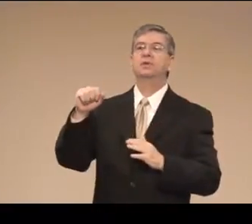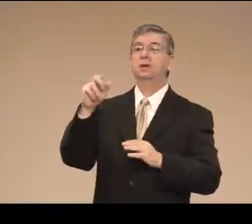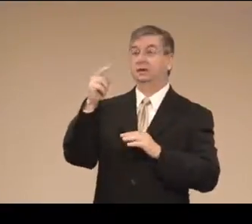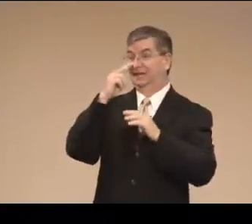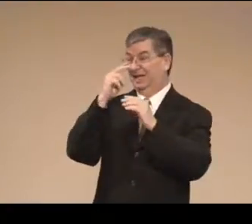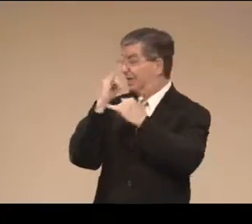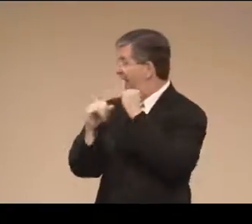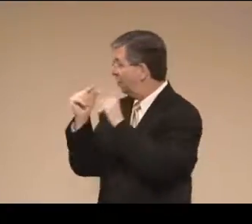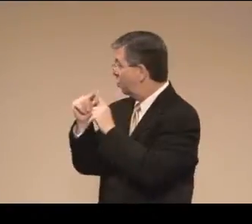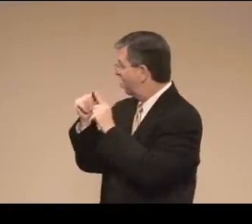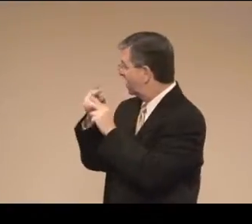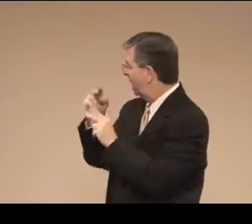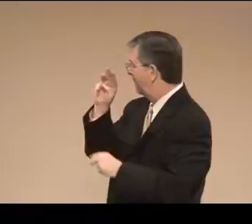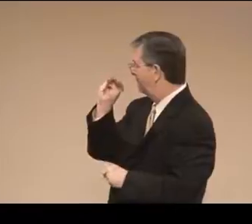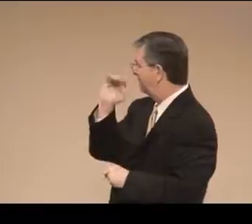I want to give some explanation here.